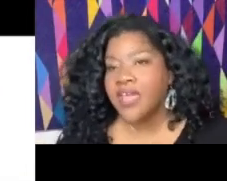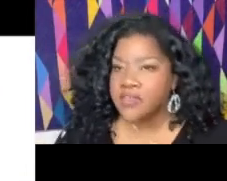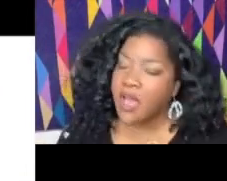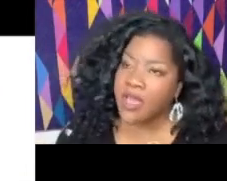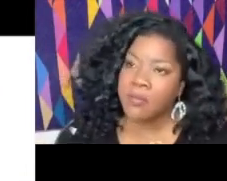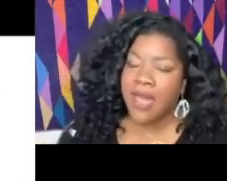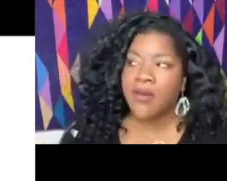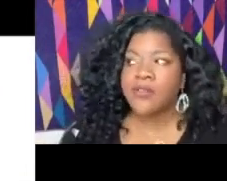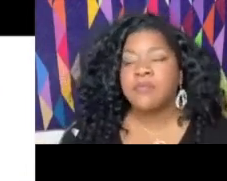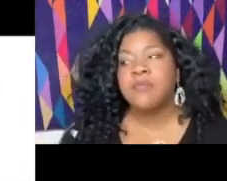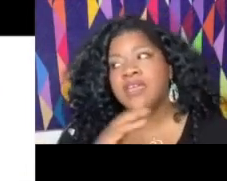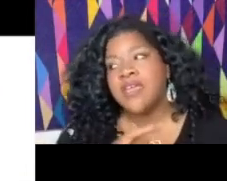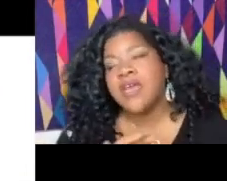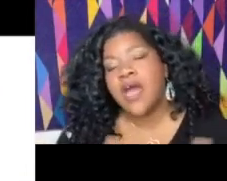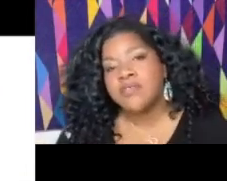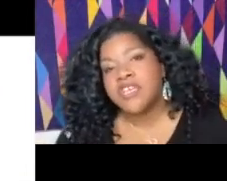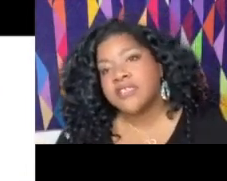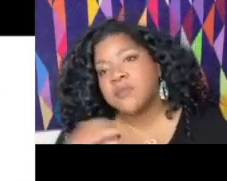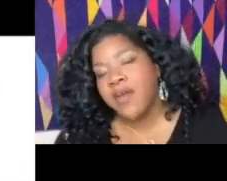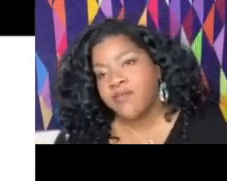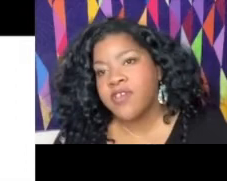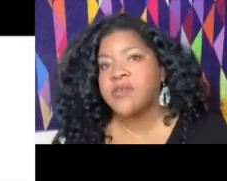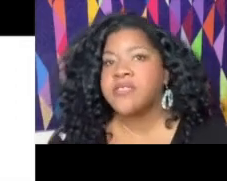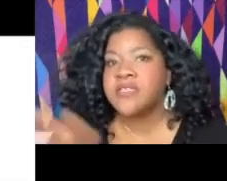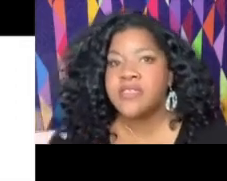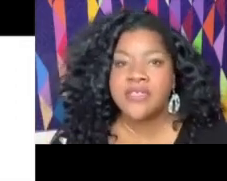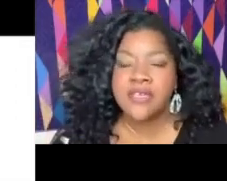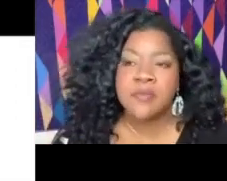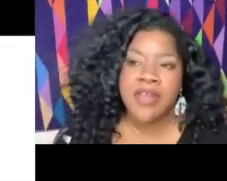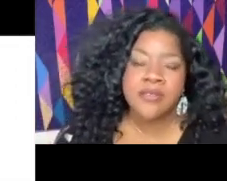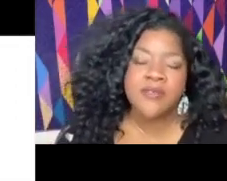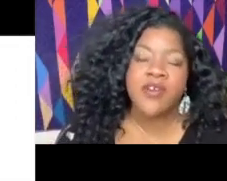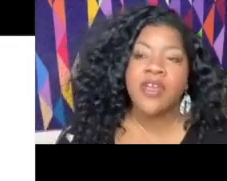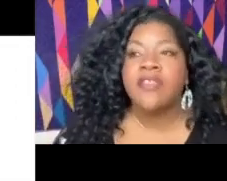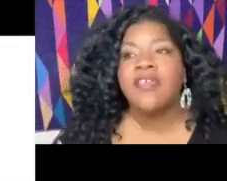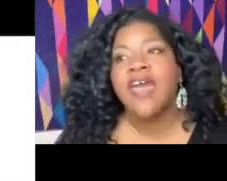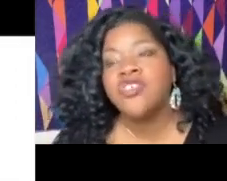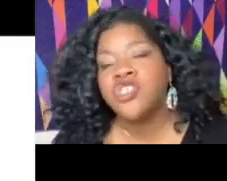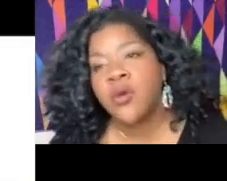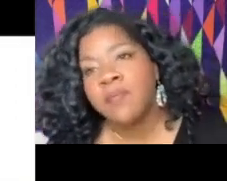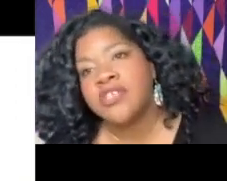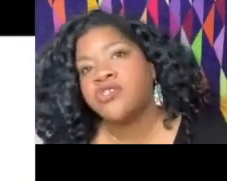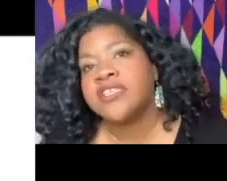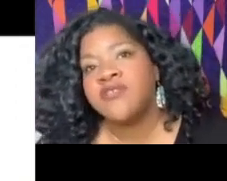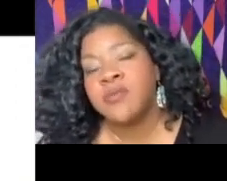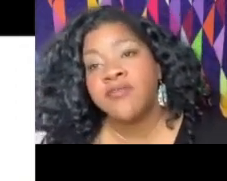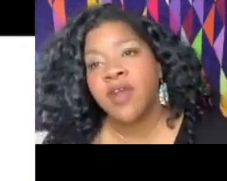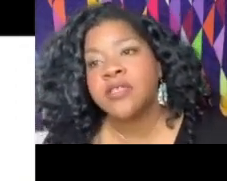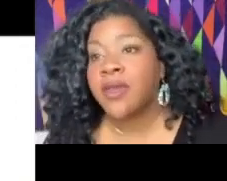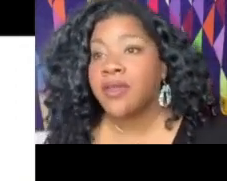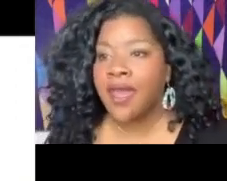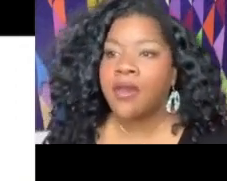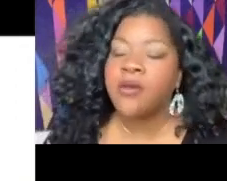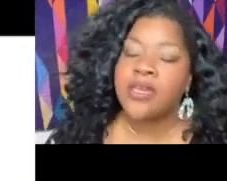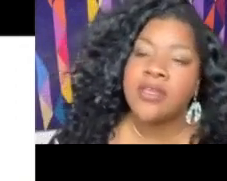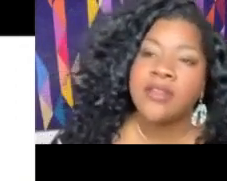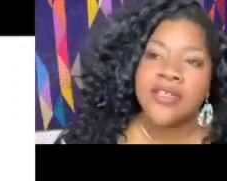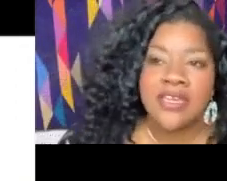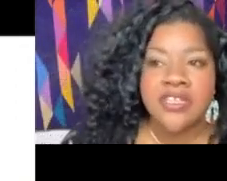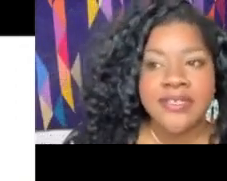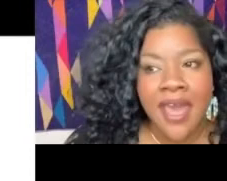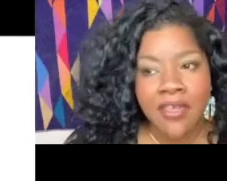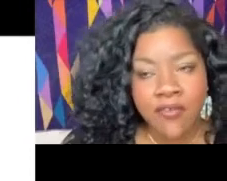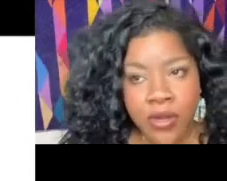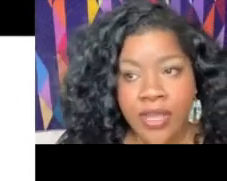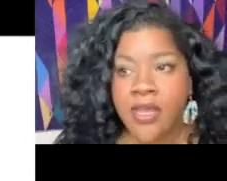So I can talk about making objects as power figures in these next bodies of work. I have a show up at Transformative Arts right now in